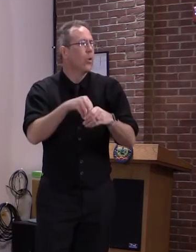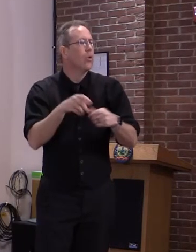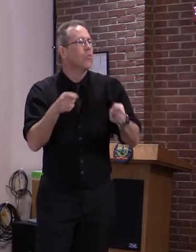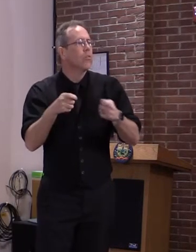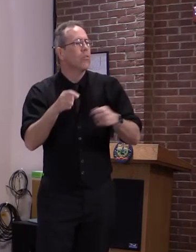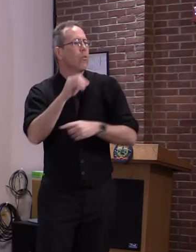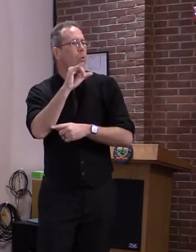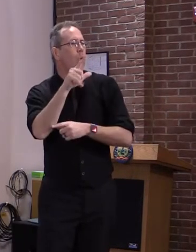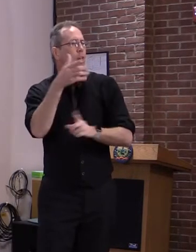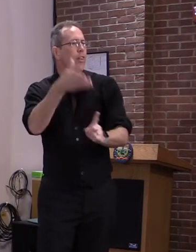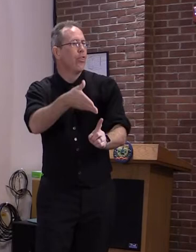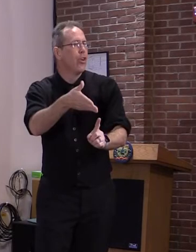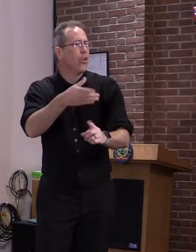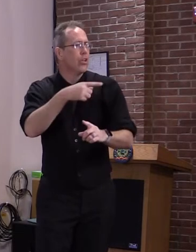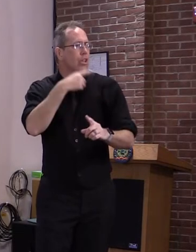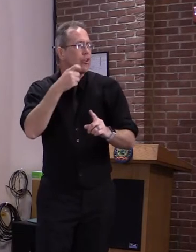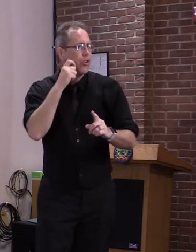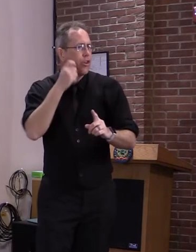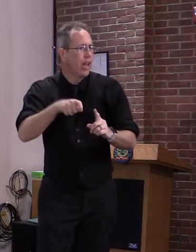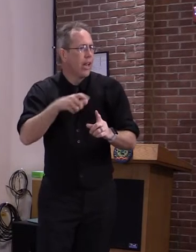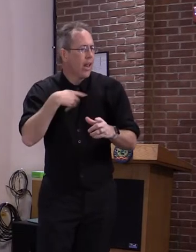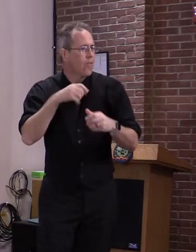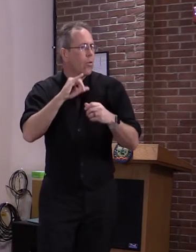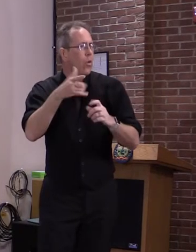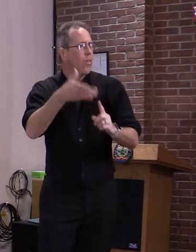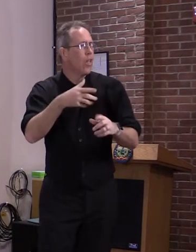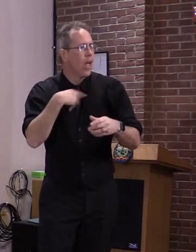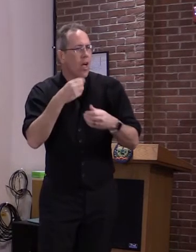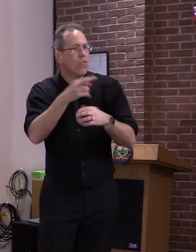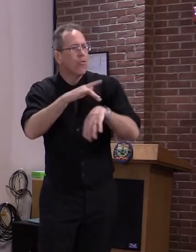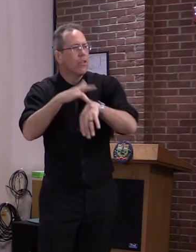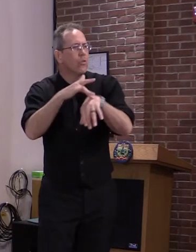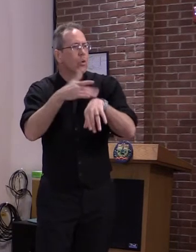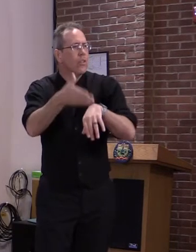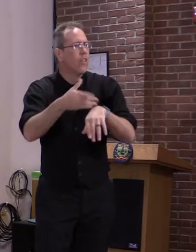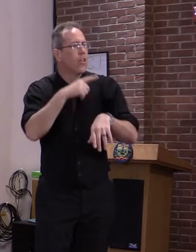and gas as well, petroleum gas. So